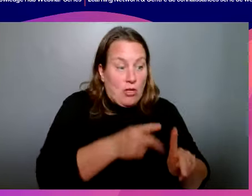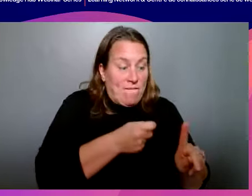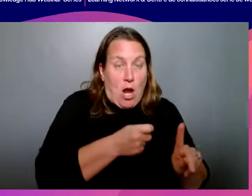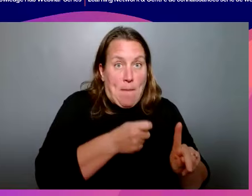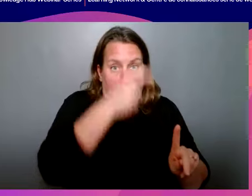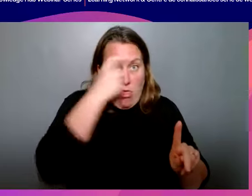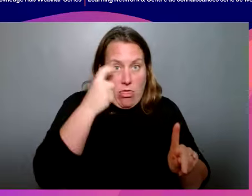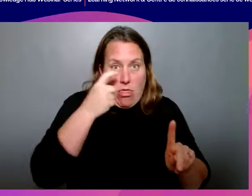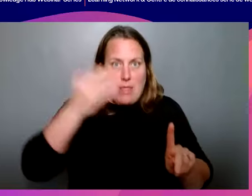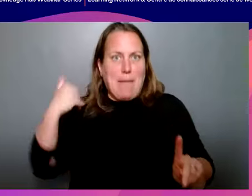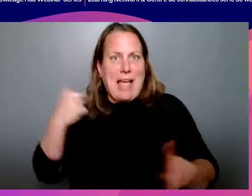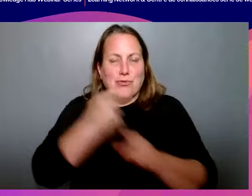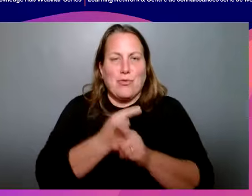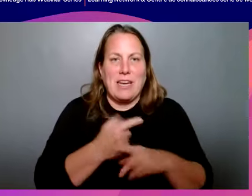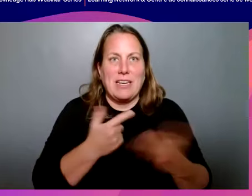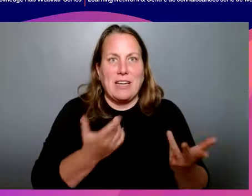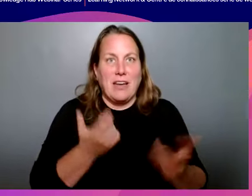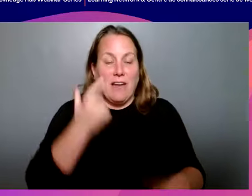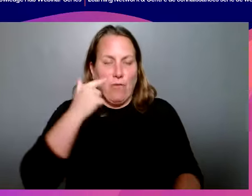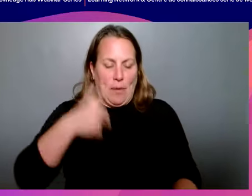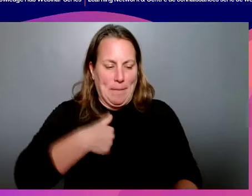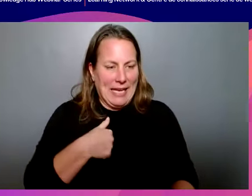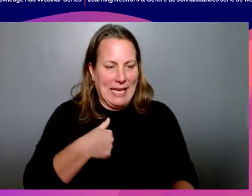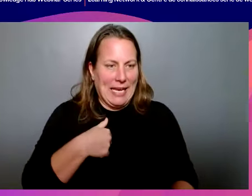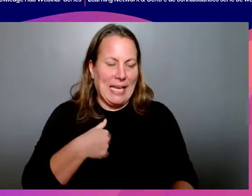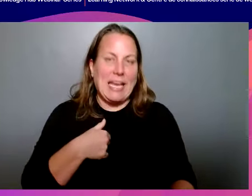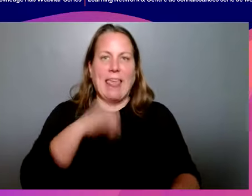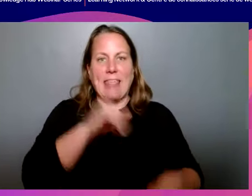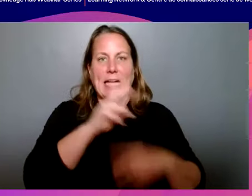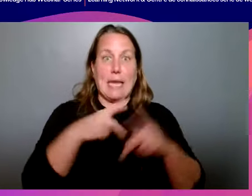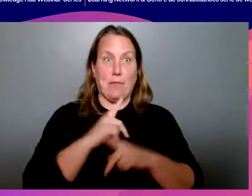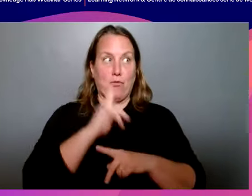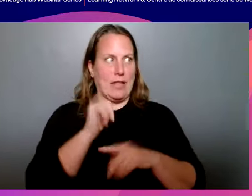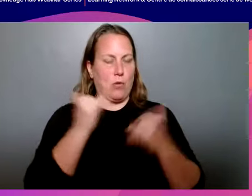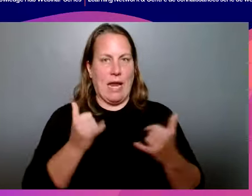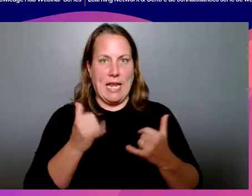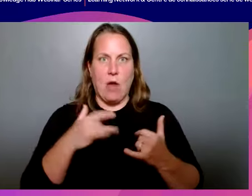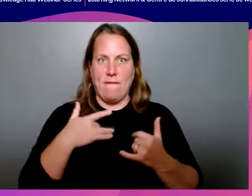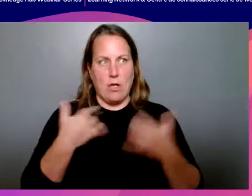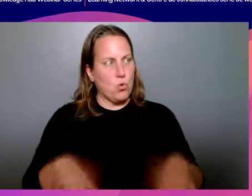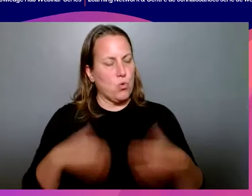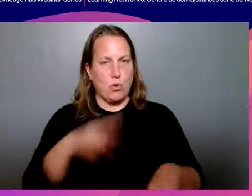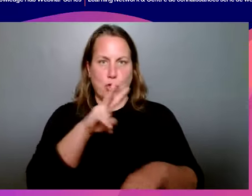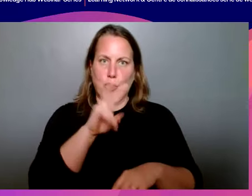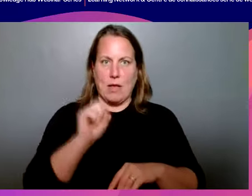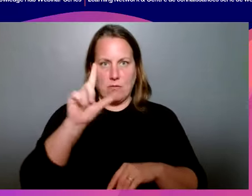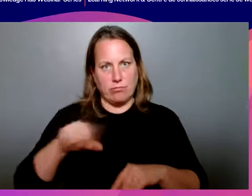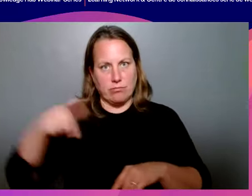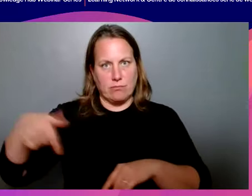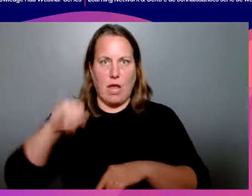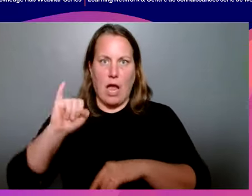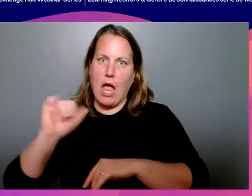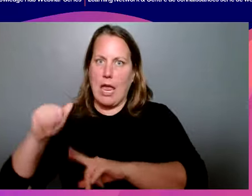reality has never felt more real than it does right now because 2S LGBTQIA